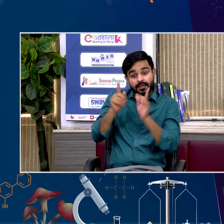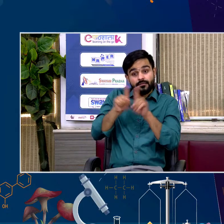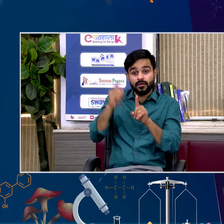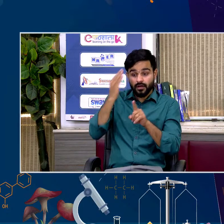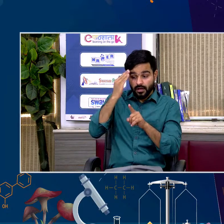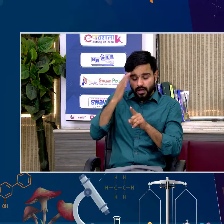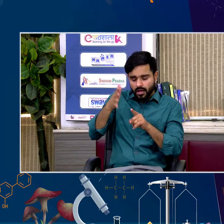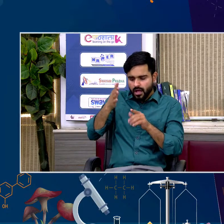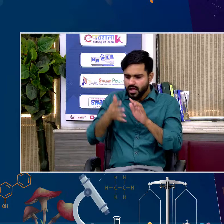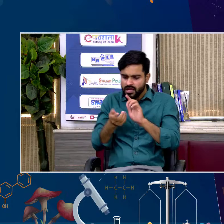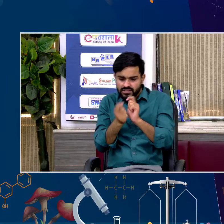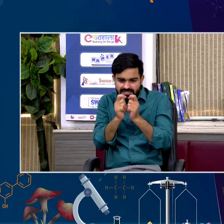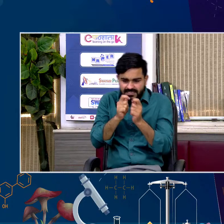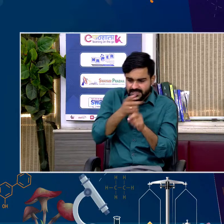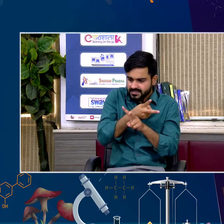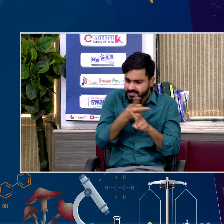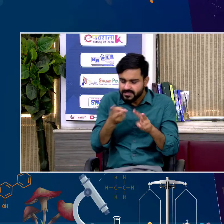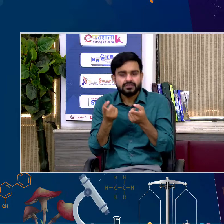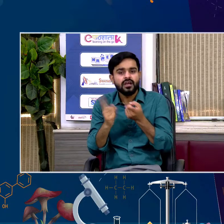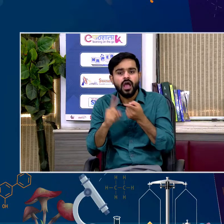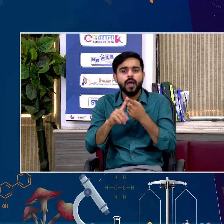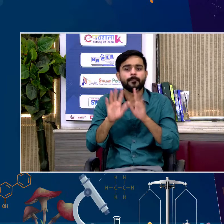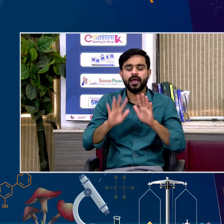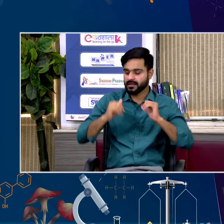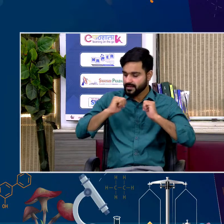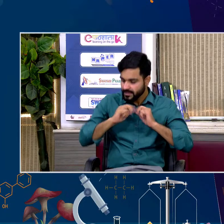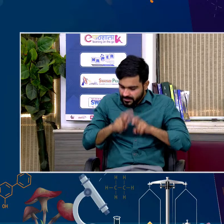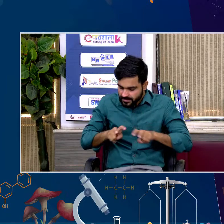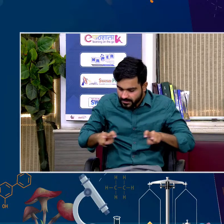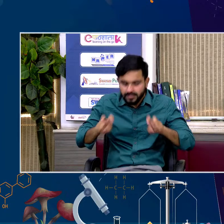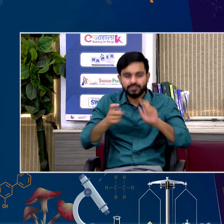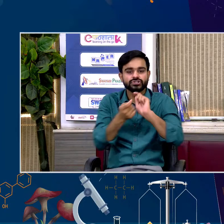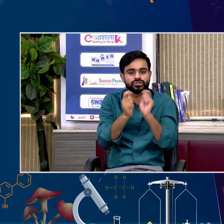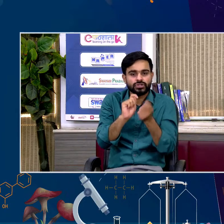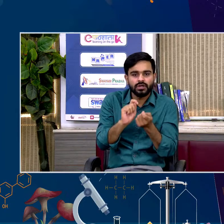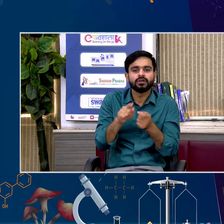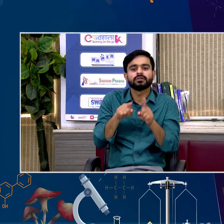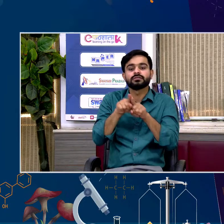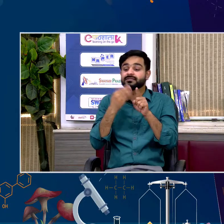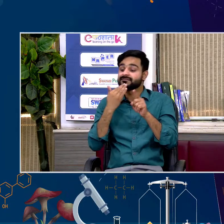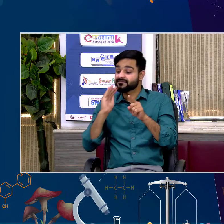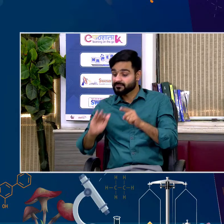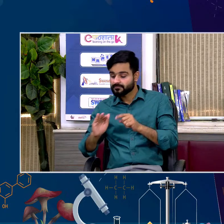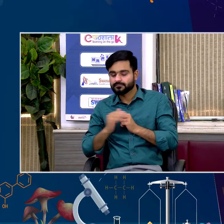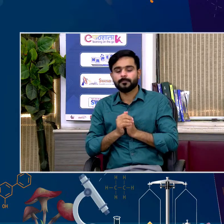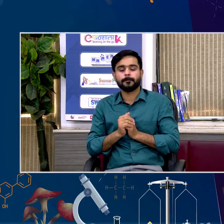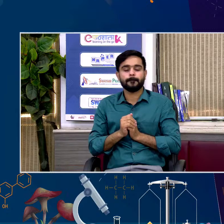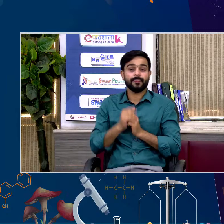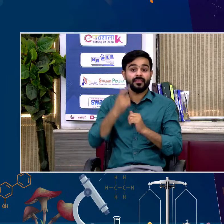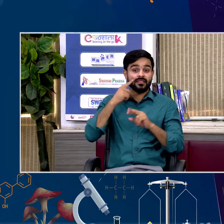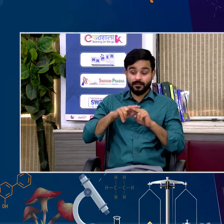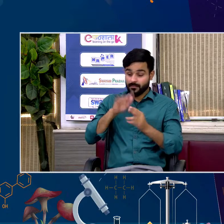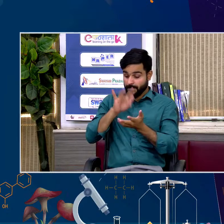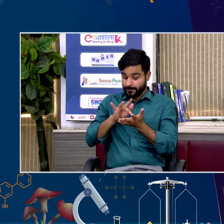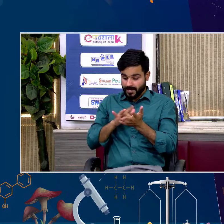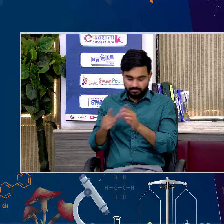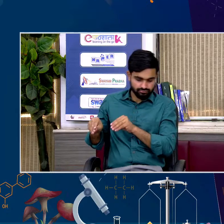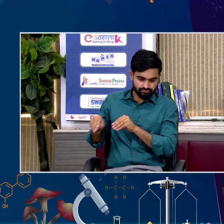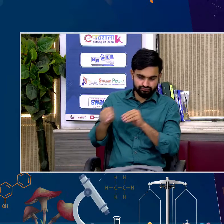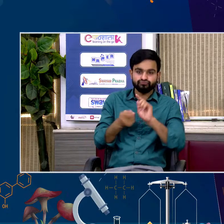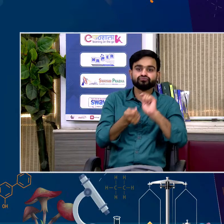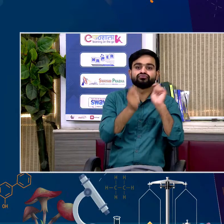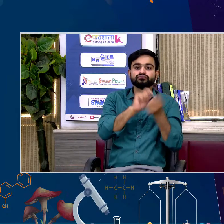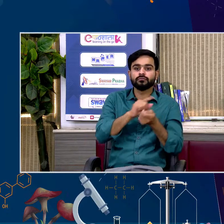lot of shifting of students that happens. The seating arrangement changes. Now, for a child, if the place is going to be changed,